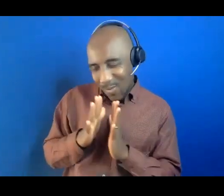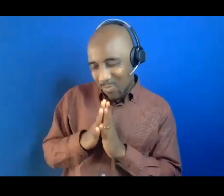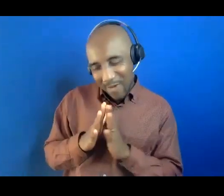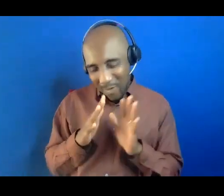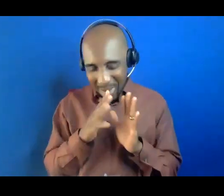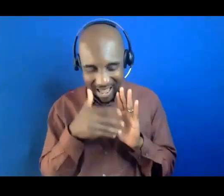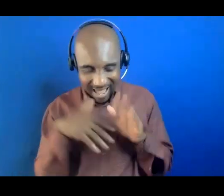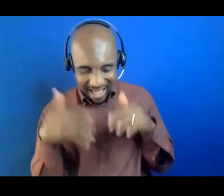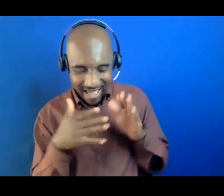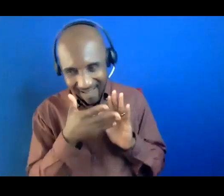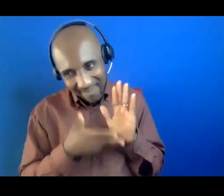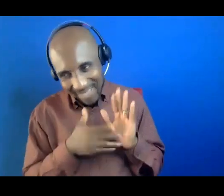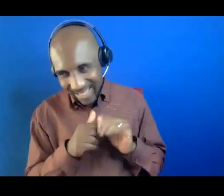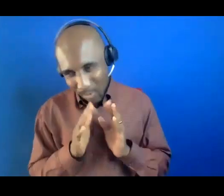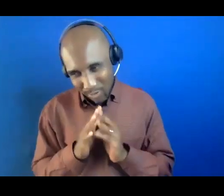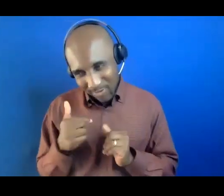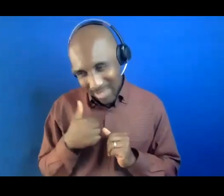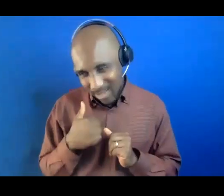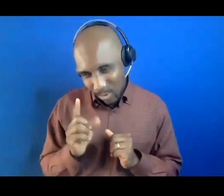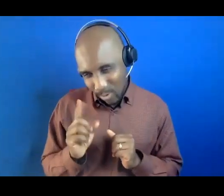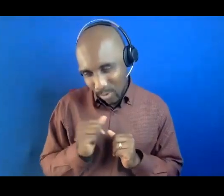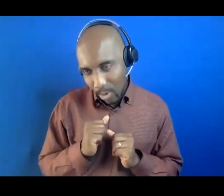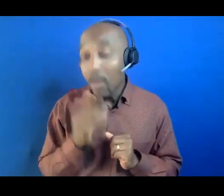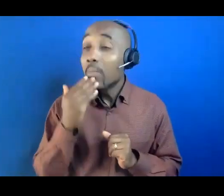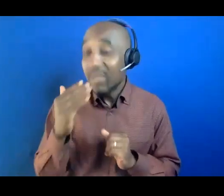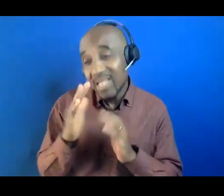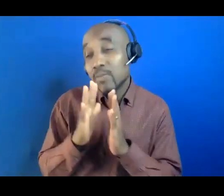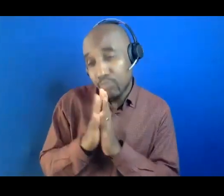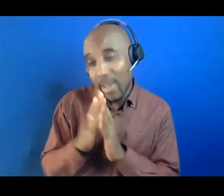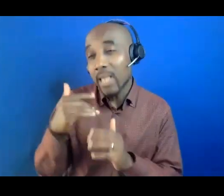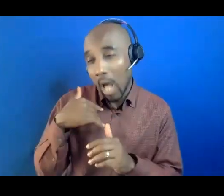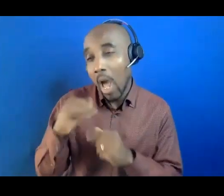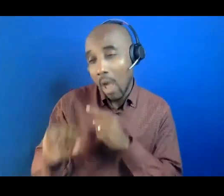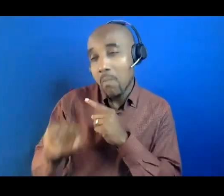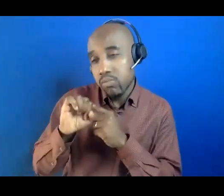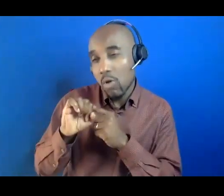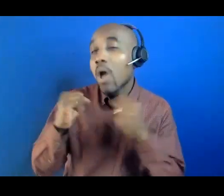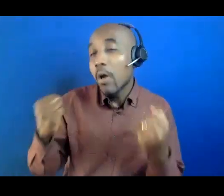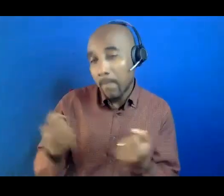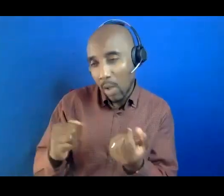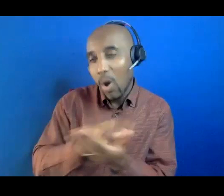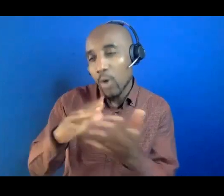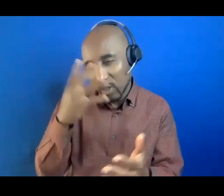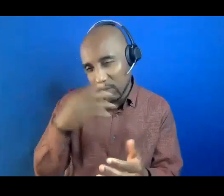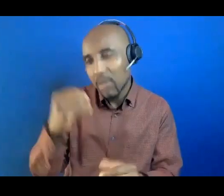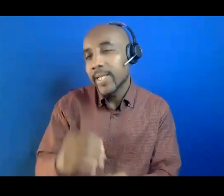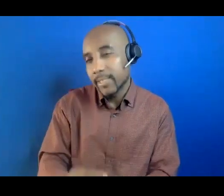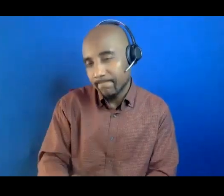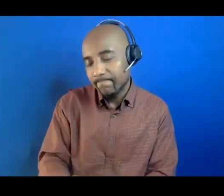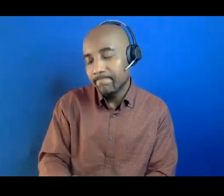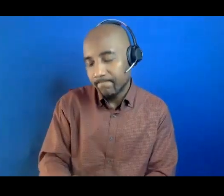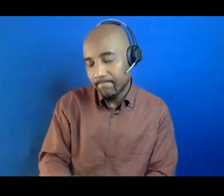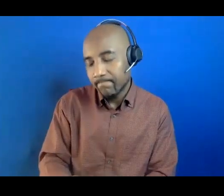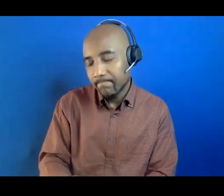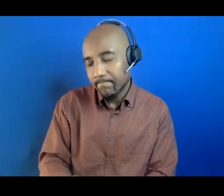foot. But would you pray that I might experience the power of the Holy Spirit?"